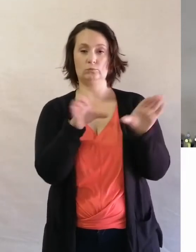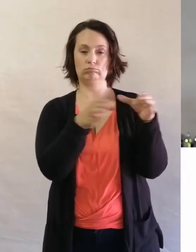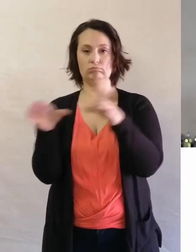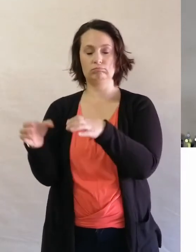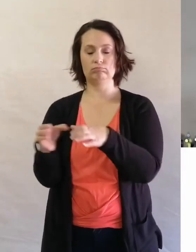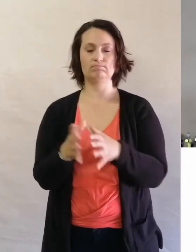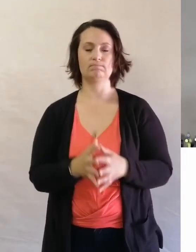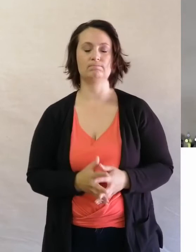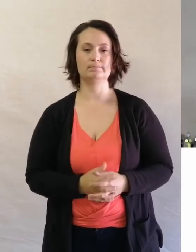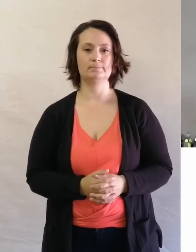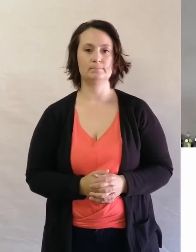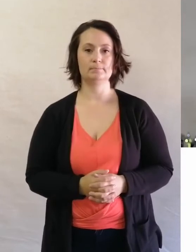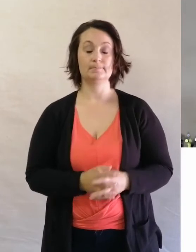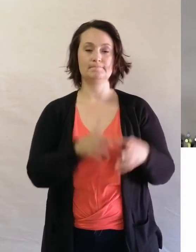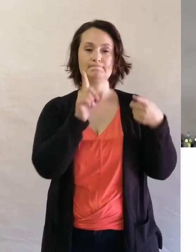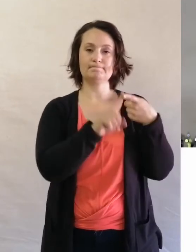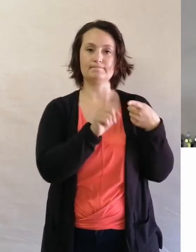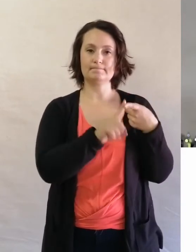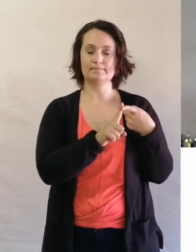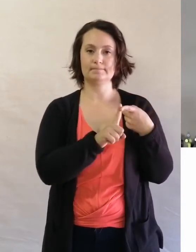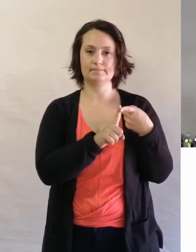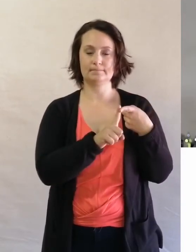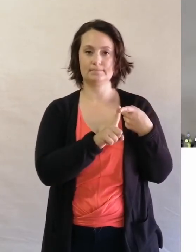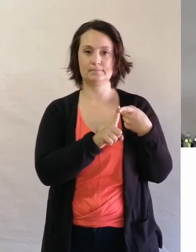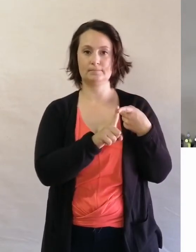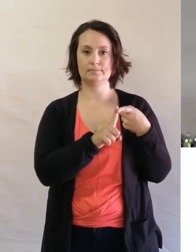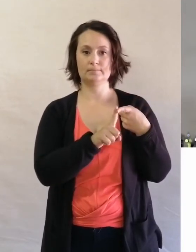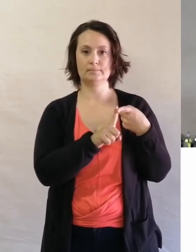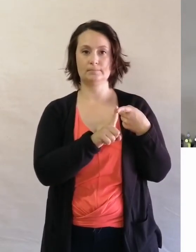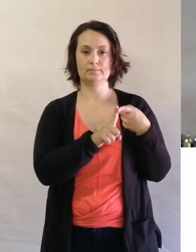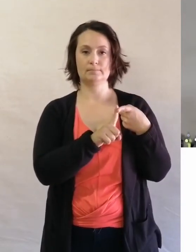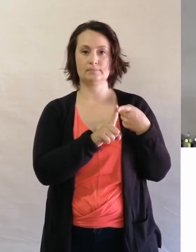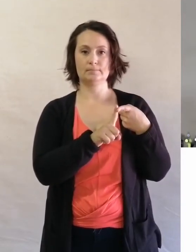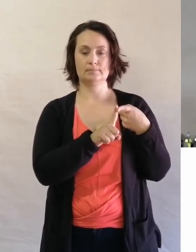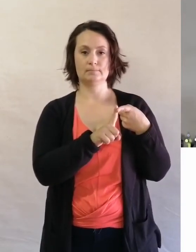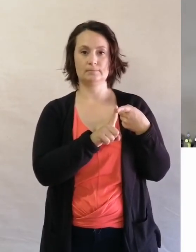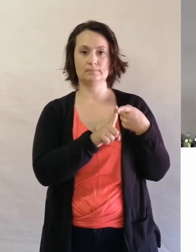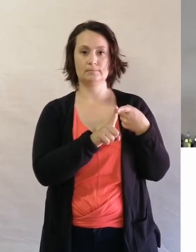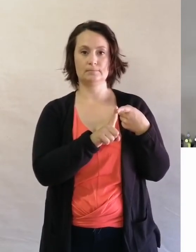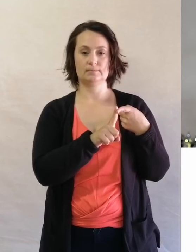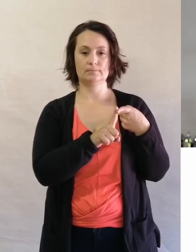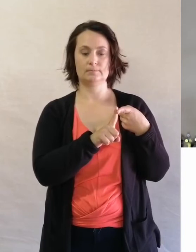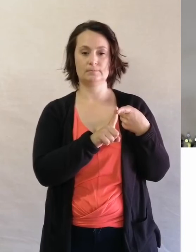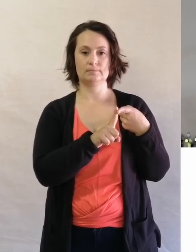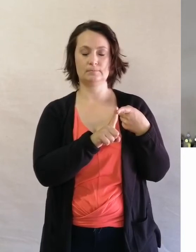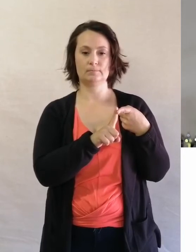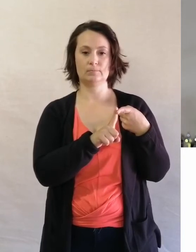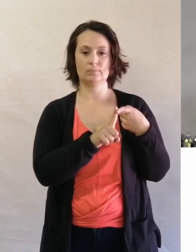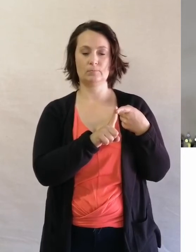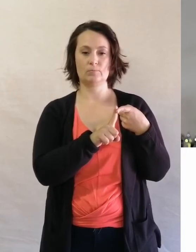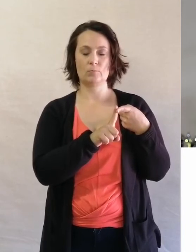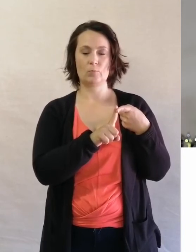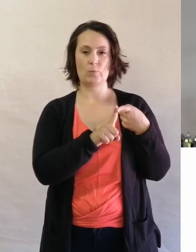close. The first are those who've never, ever